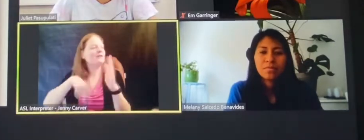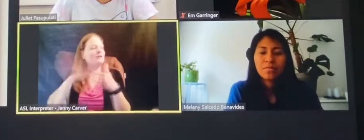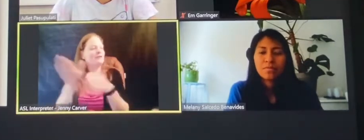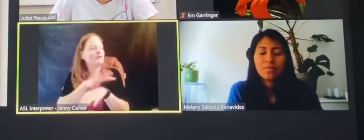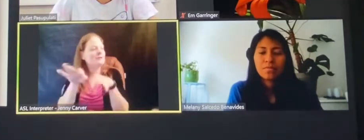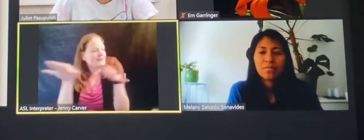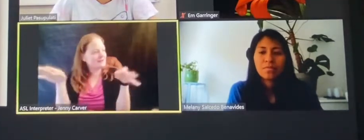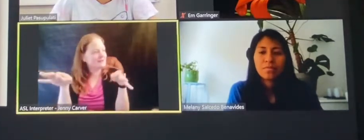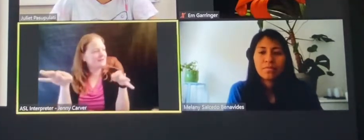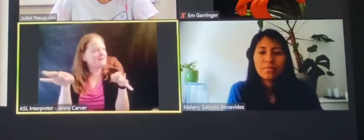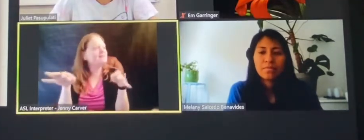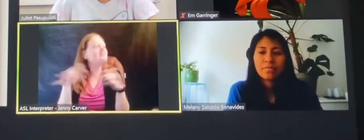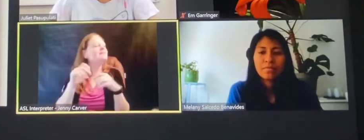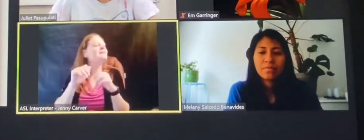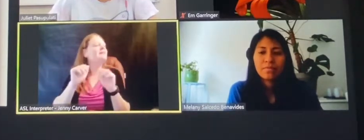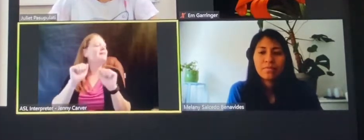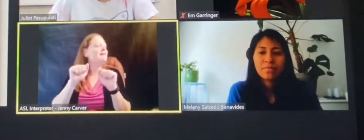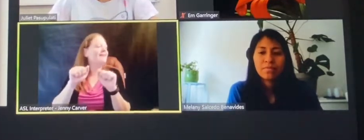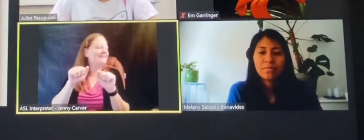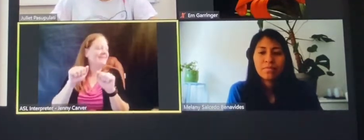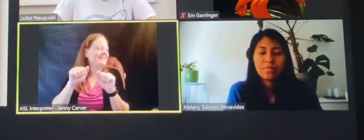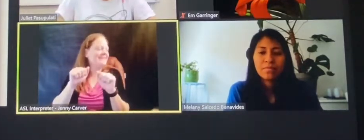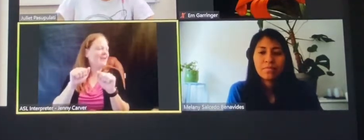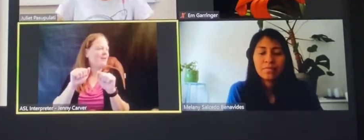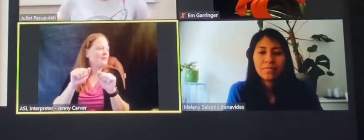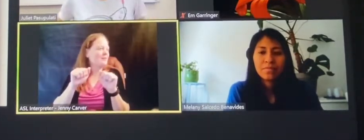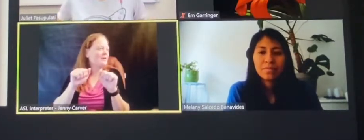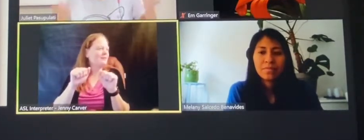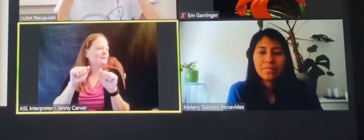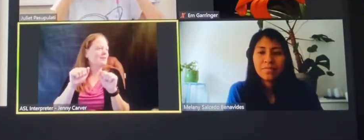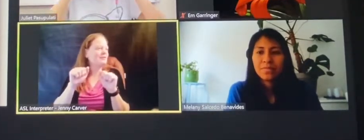I need to read the full sentence.